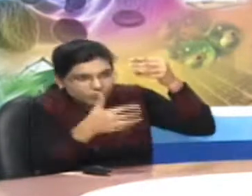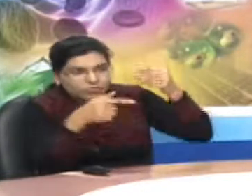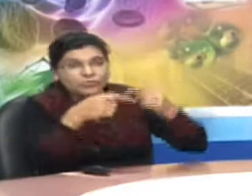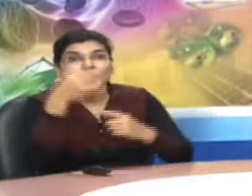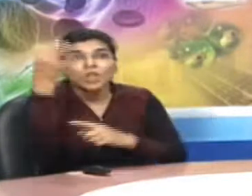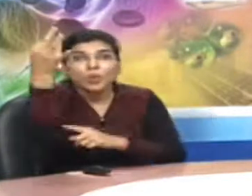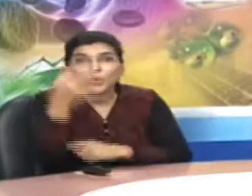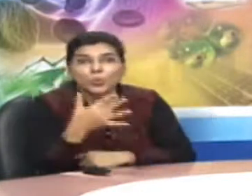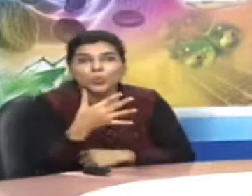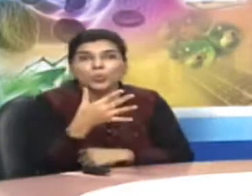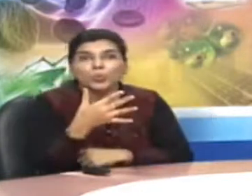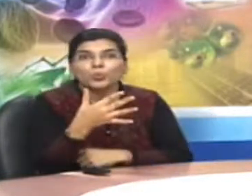you want,